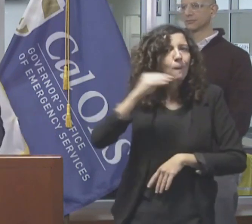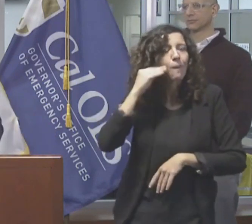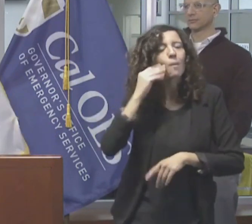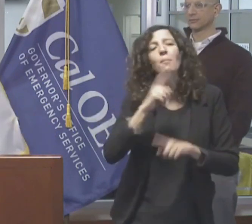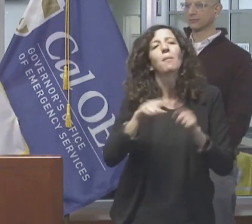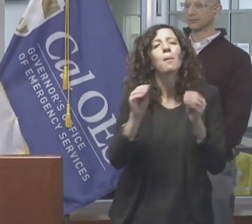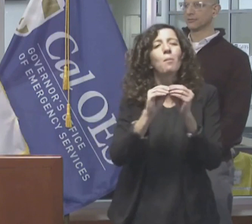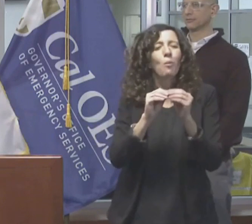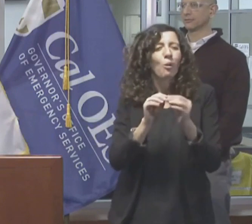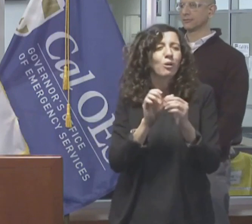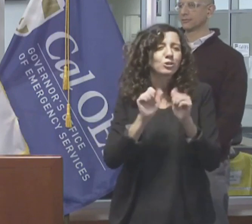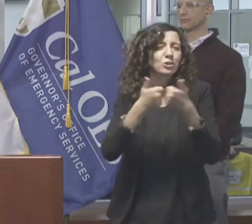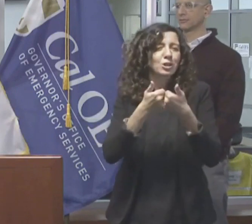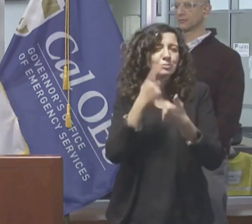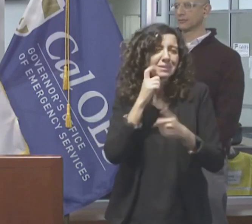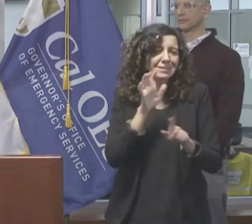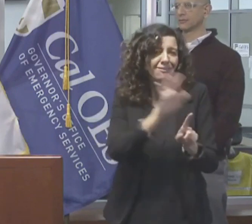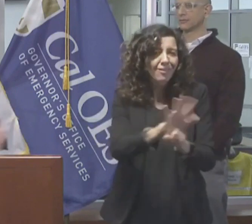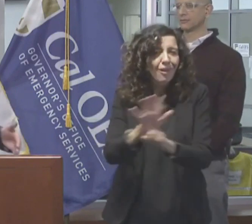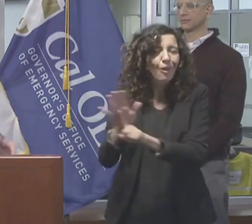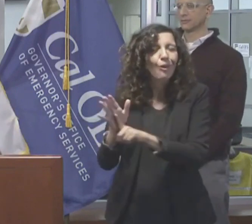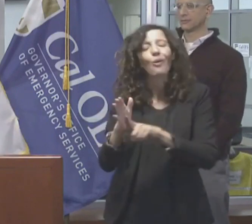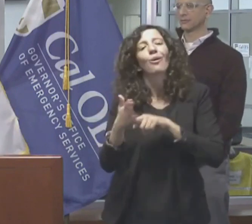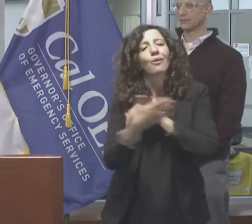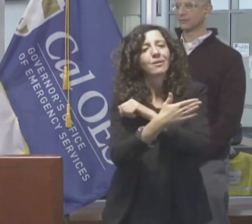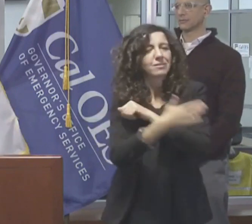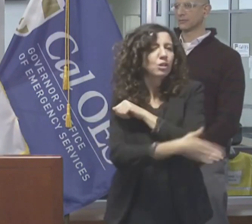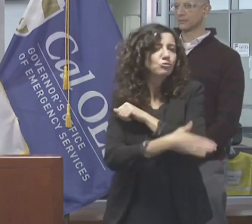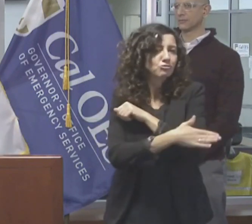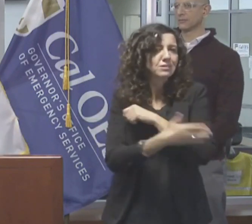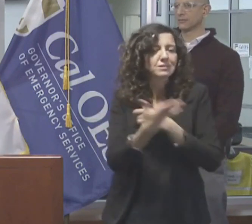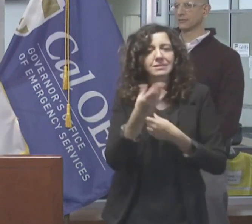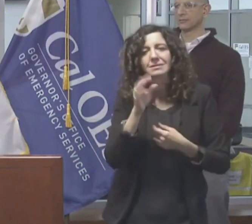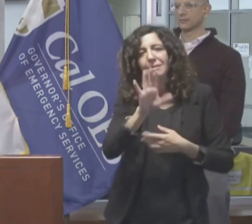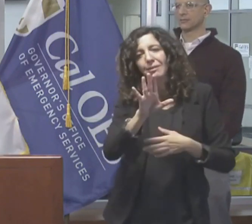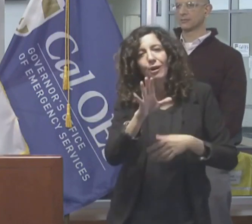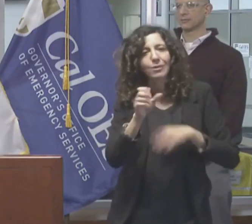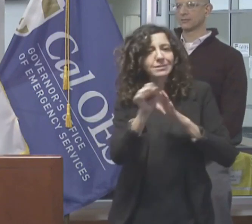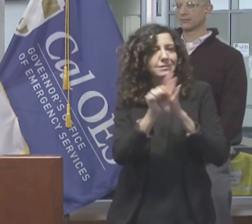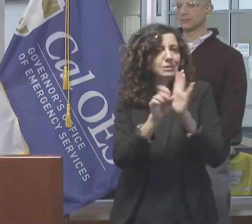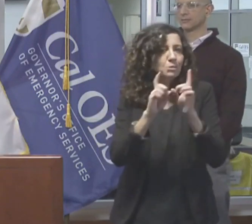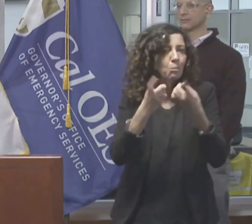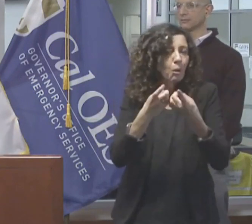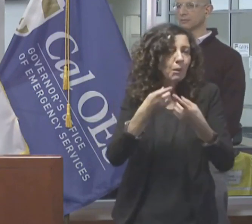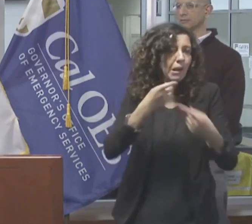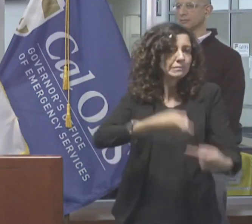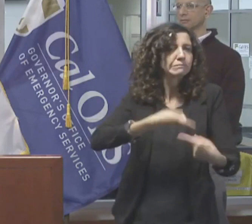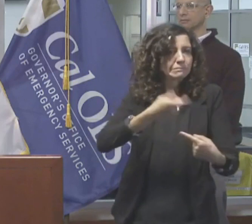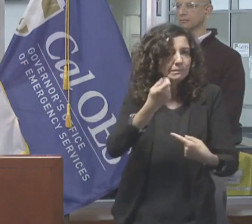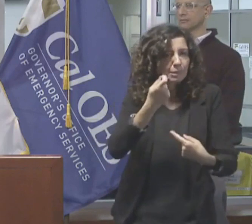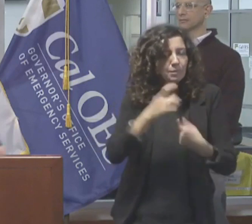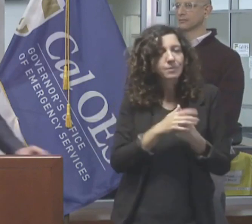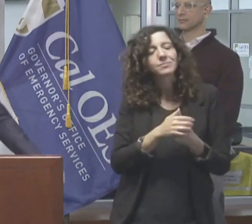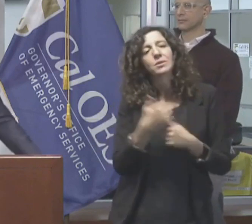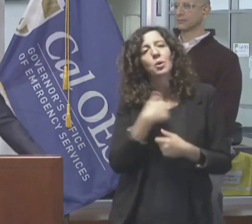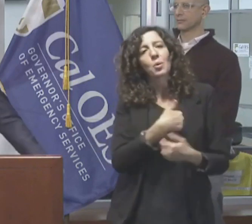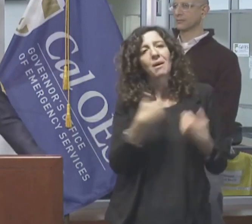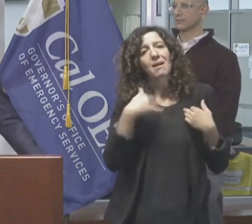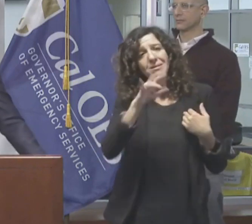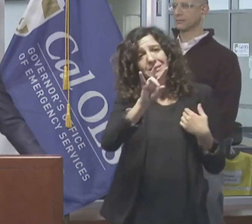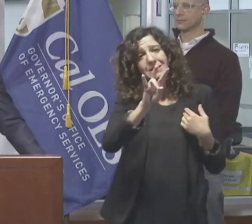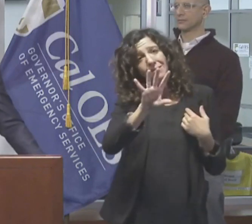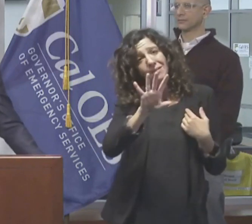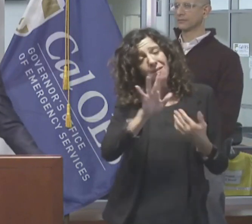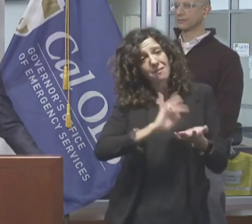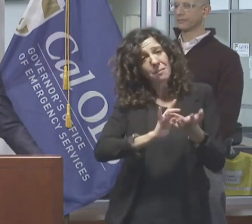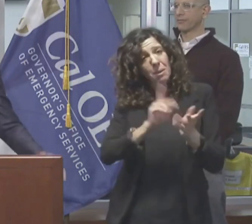their respective counterparts with the State Department or Consul Generals. We have 75 medical crew